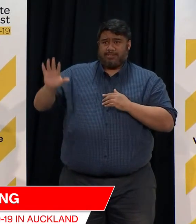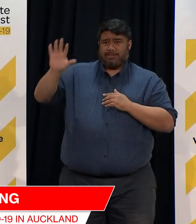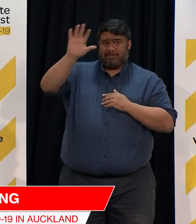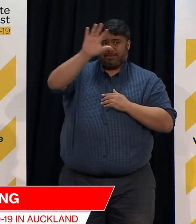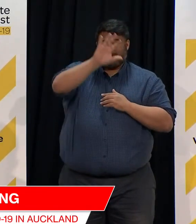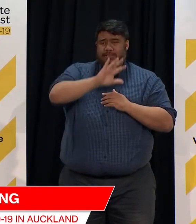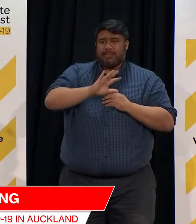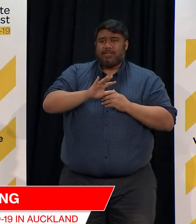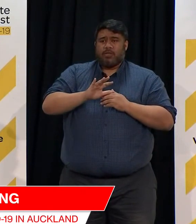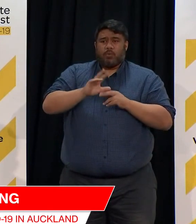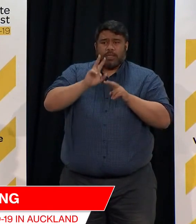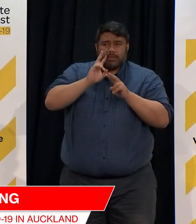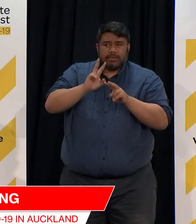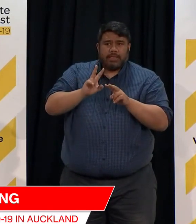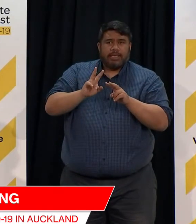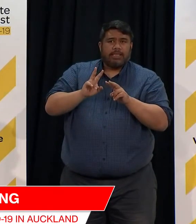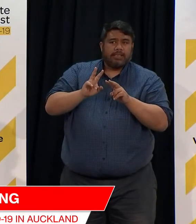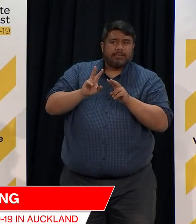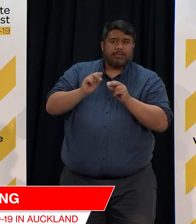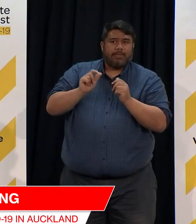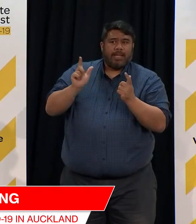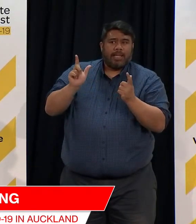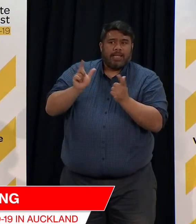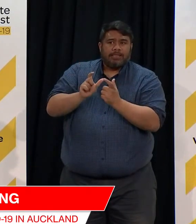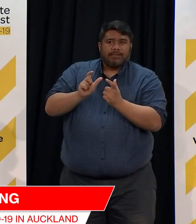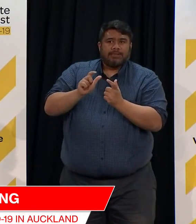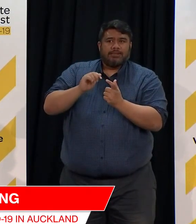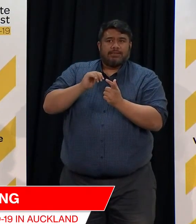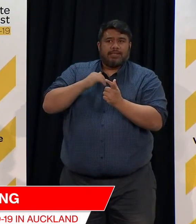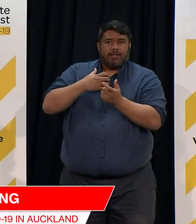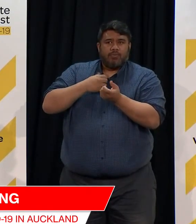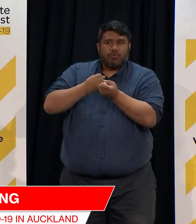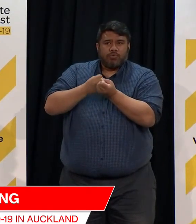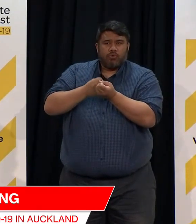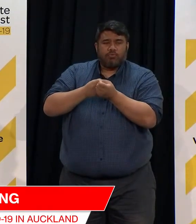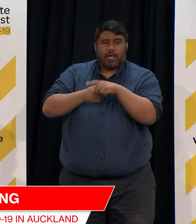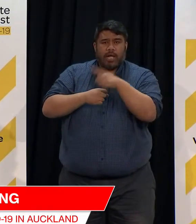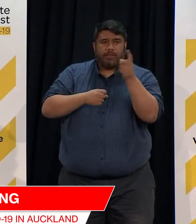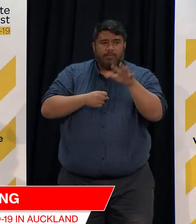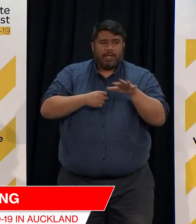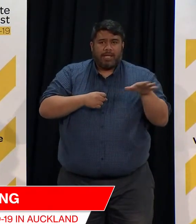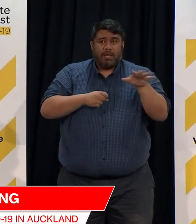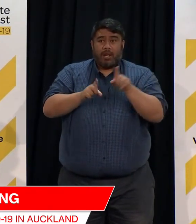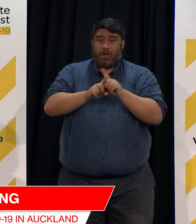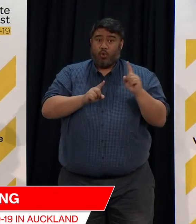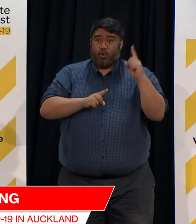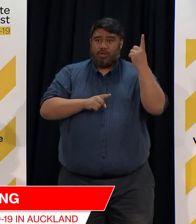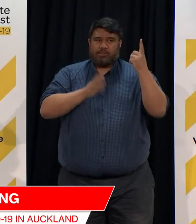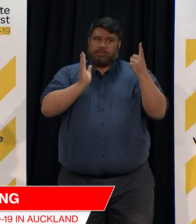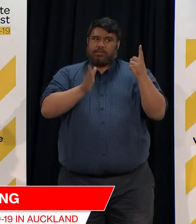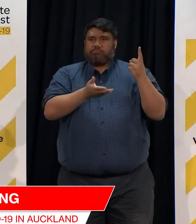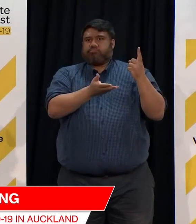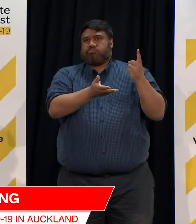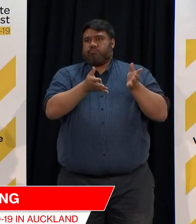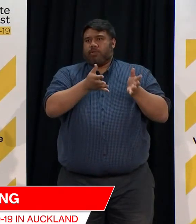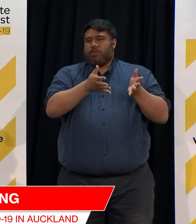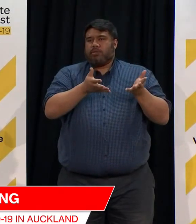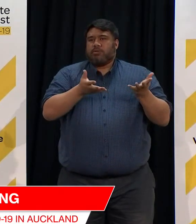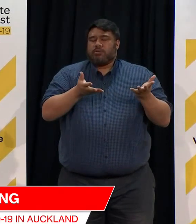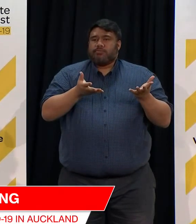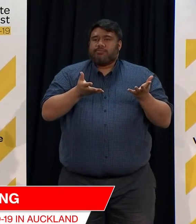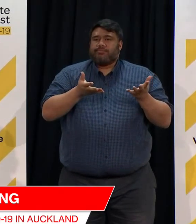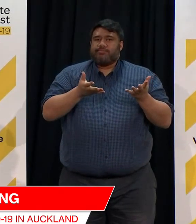be starting to ebb away. On the other hand, in other places, notably Auckland, demand is still very high, and that's very,